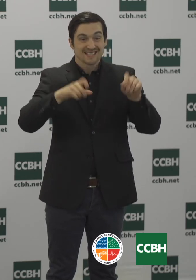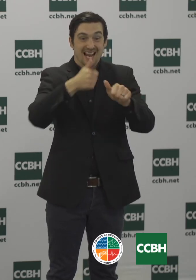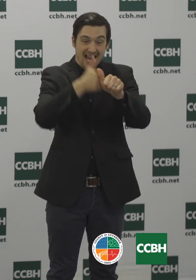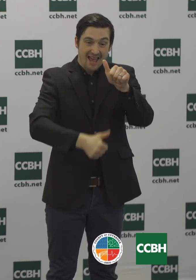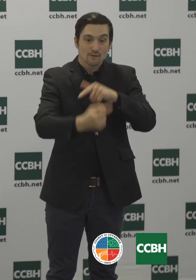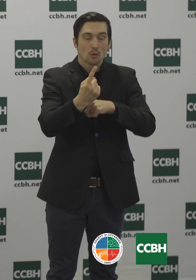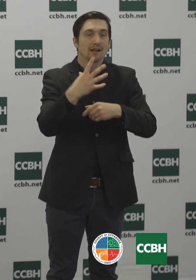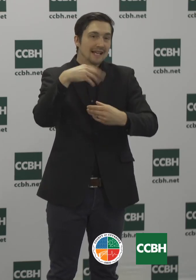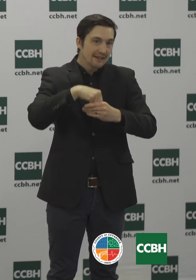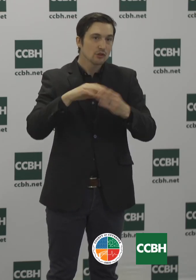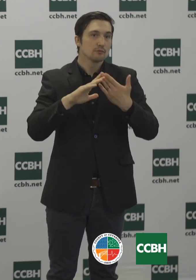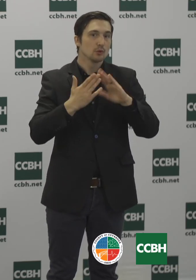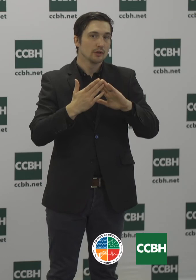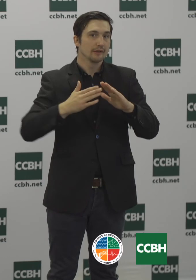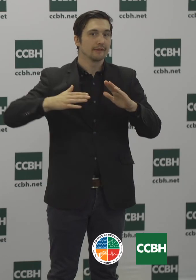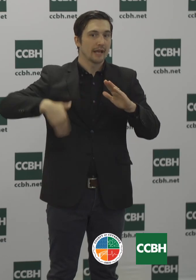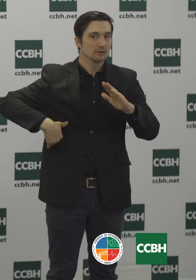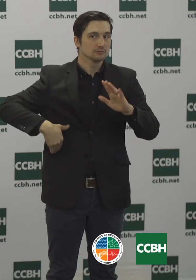community yet.